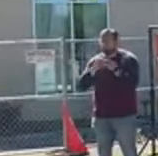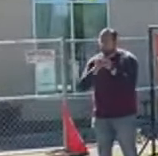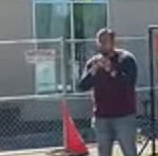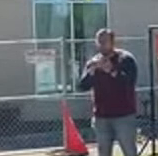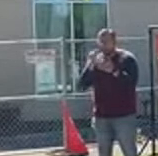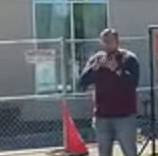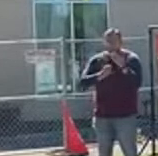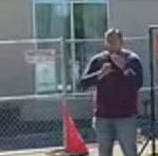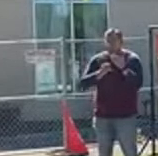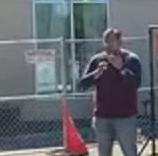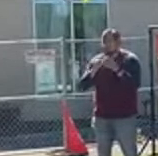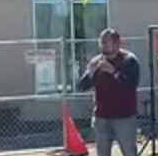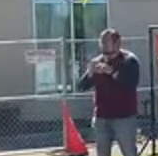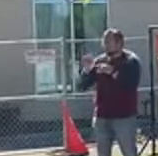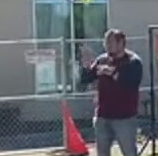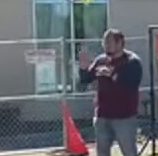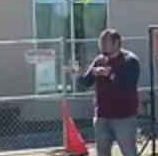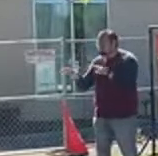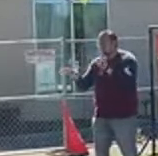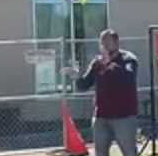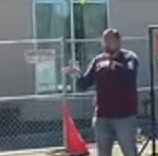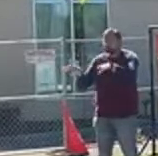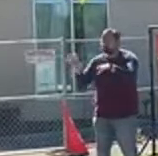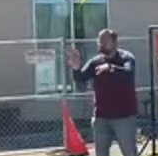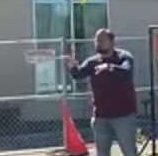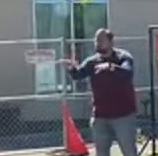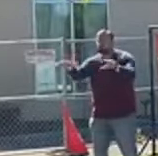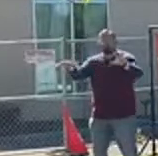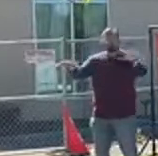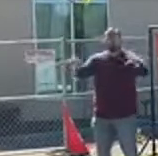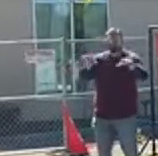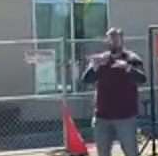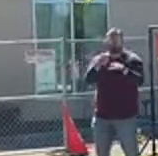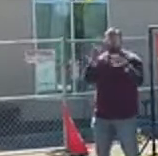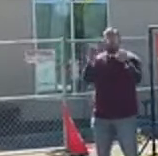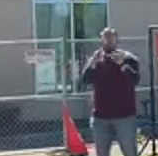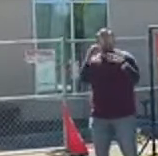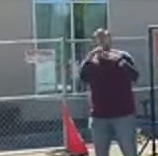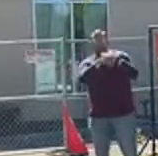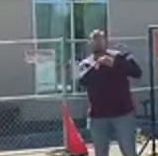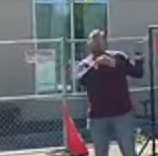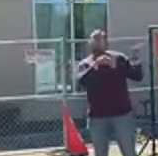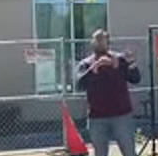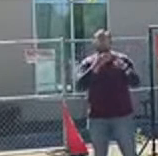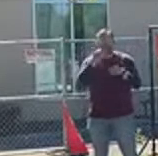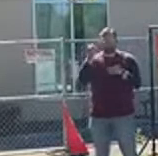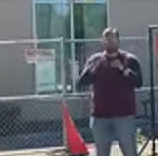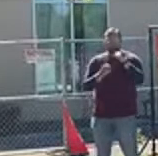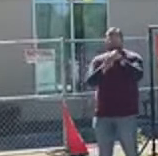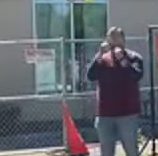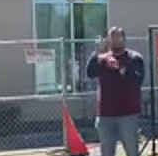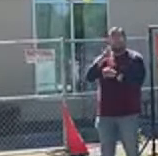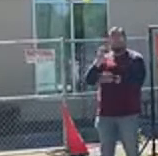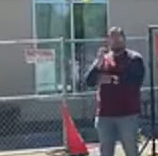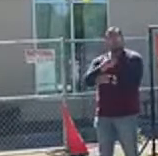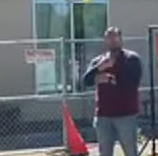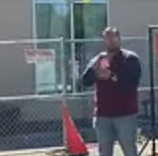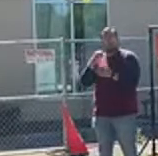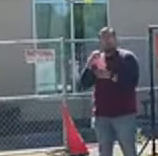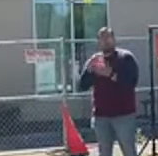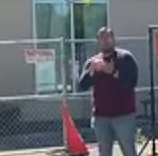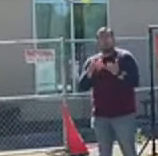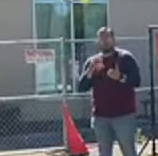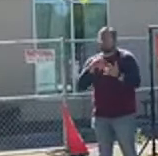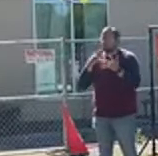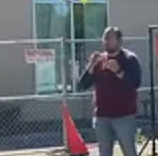including locations of the new spaces, other renovations inside the building, could best support the needs of our students. So I'd